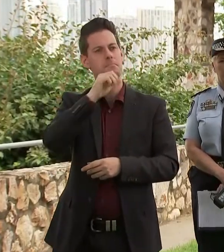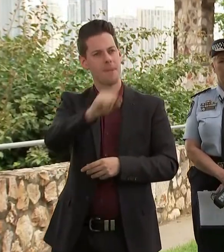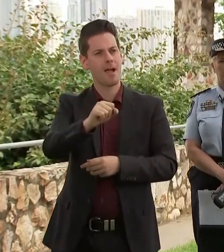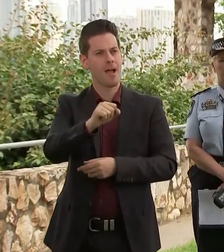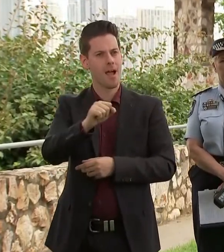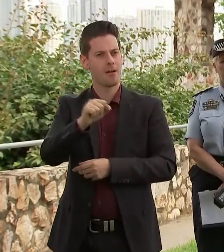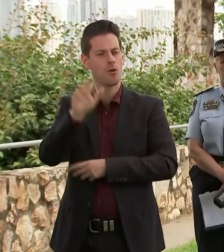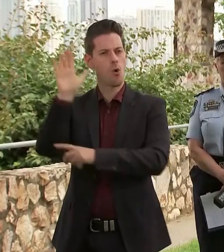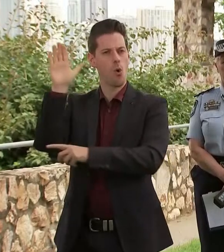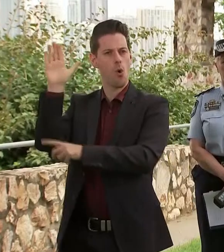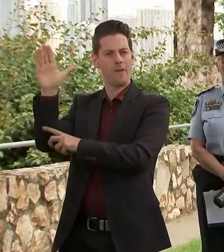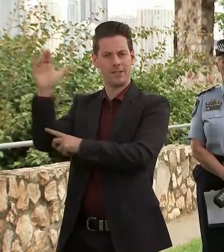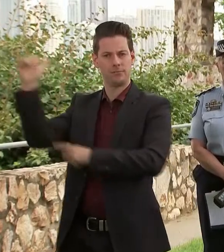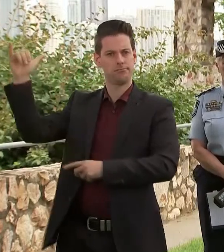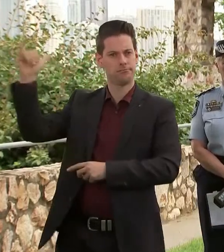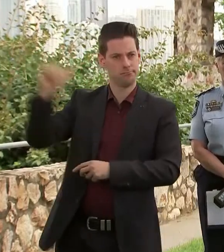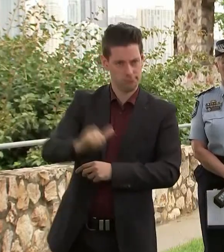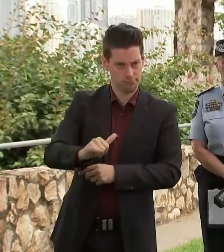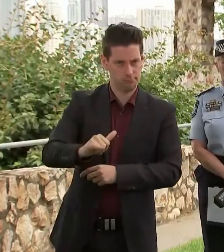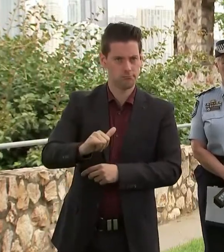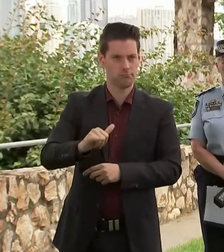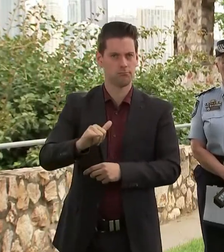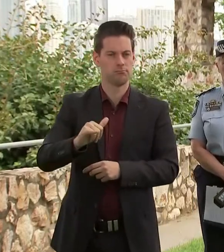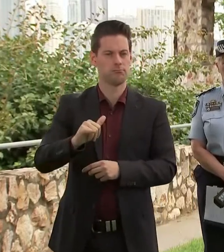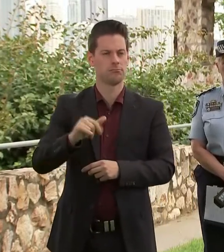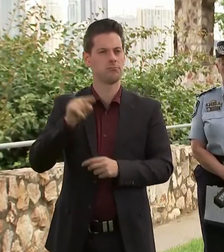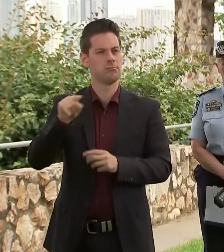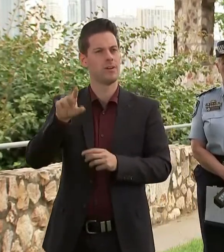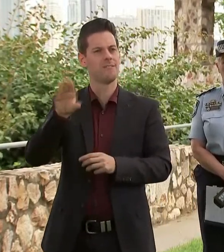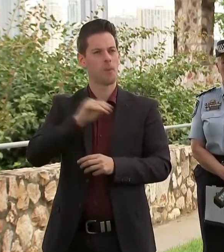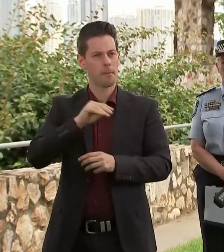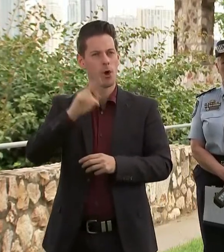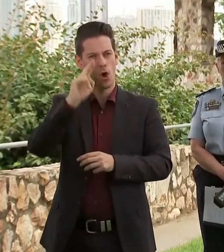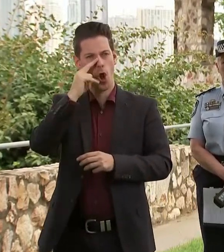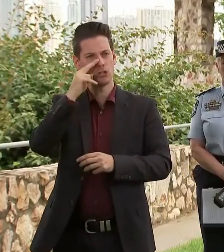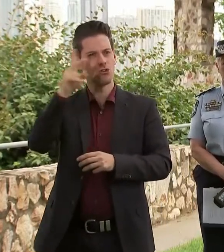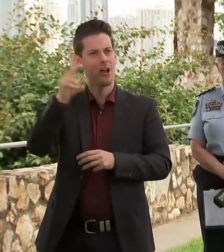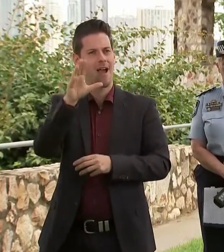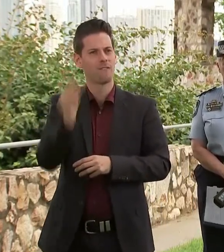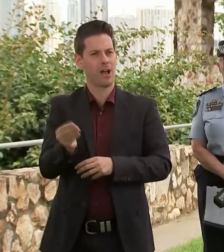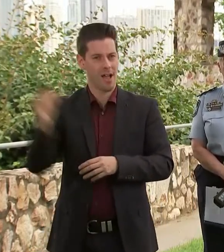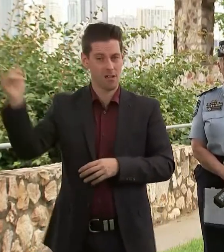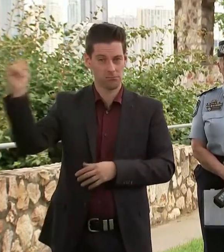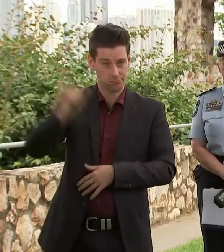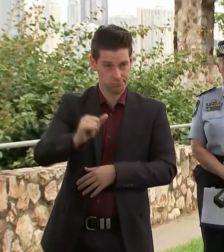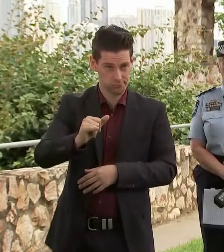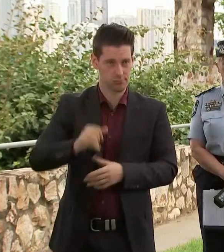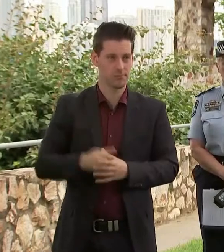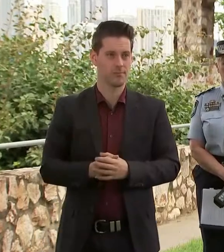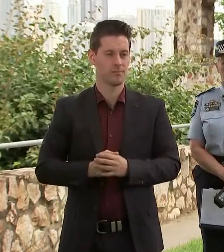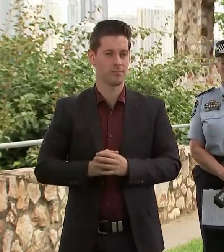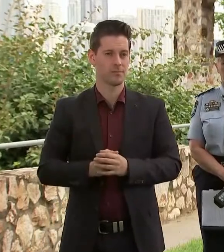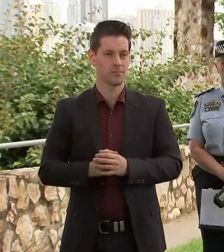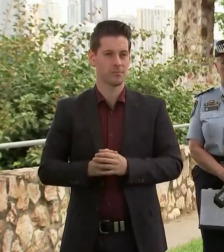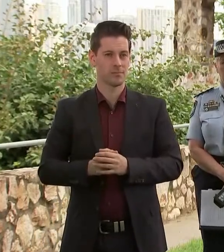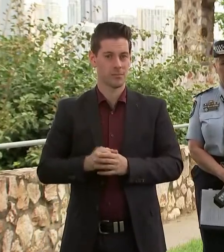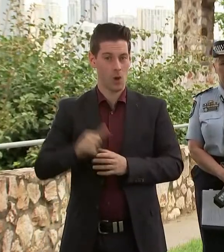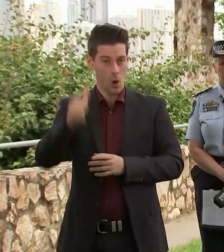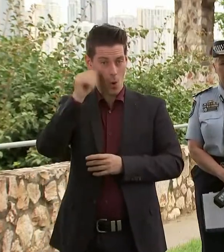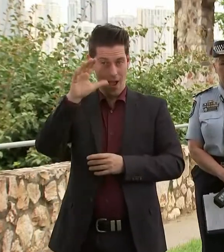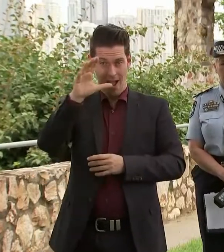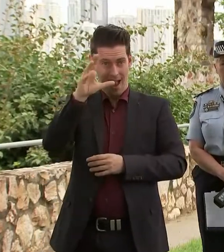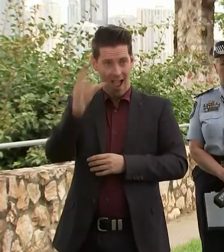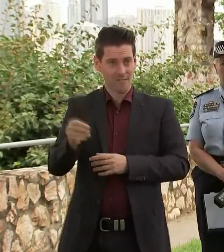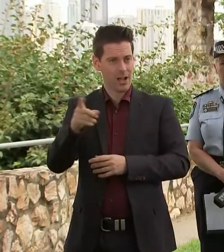who has recently arrived in Australia from Nigeria. So given the African connection there,